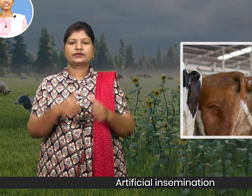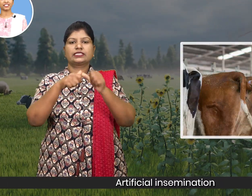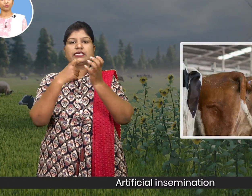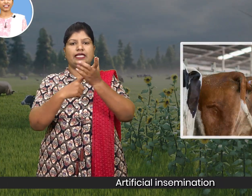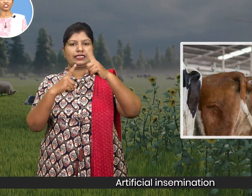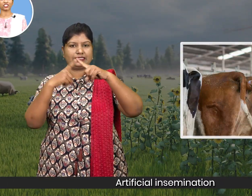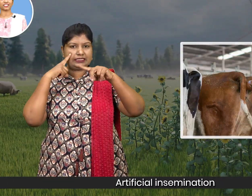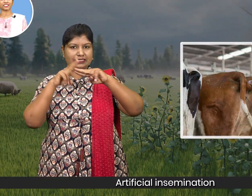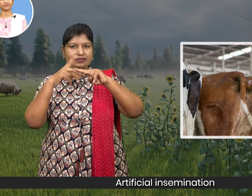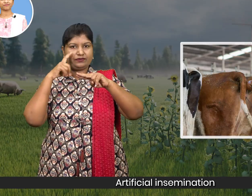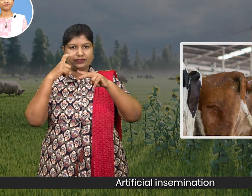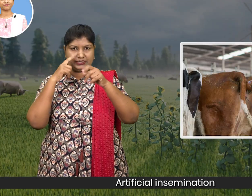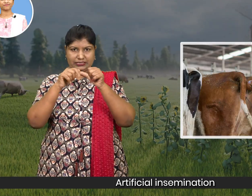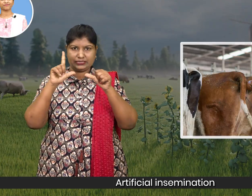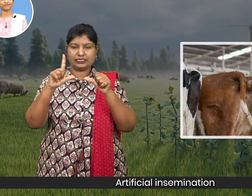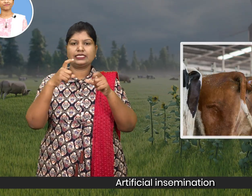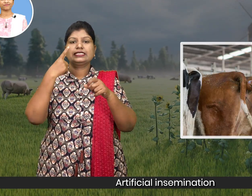artificial insemination.